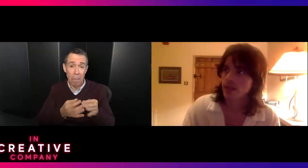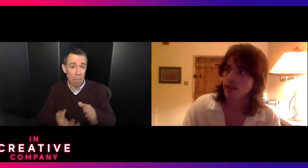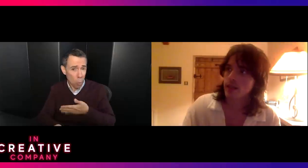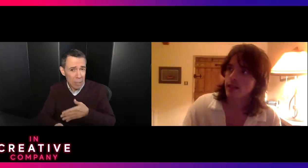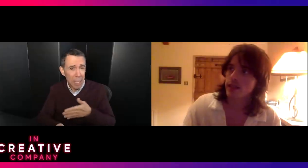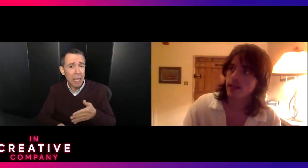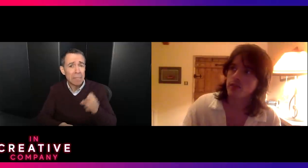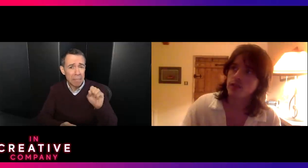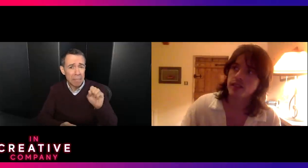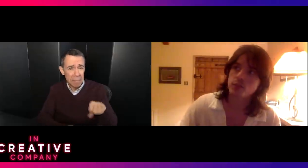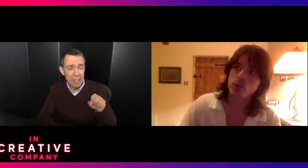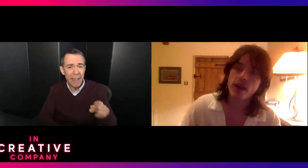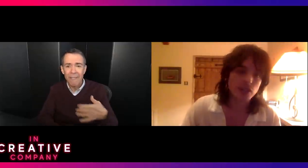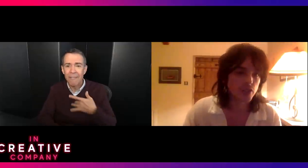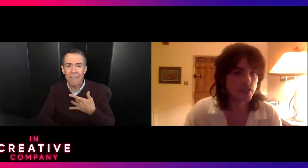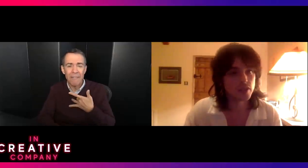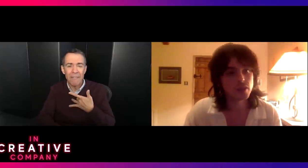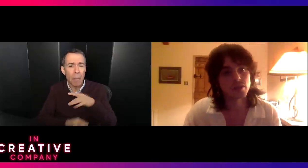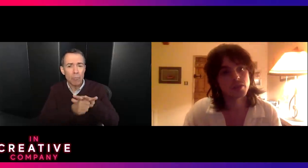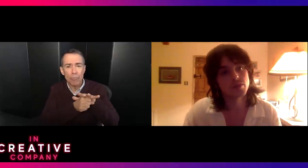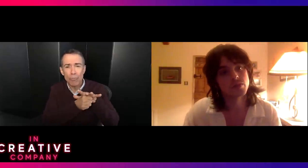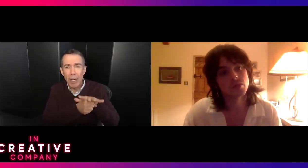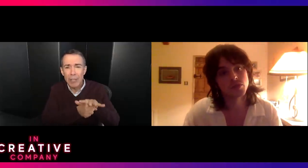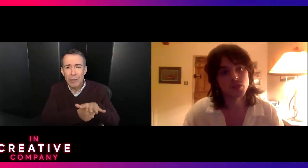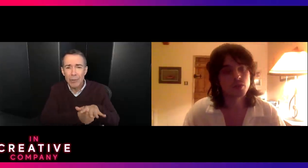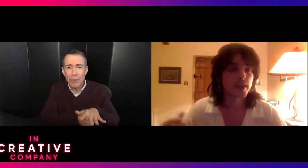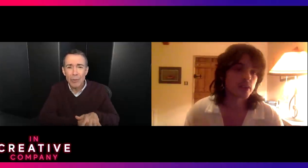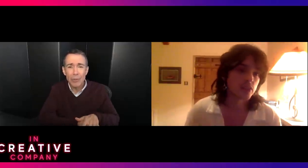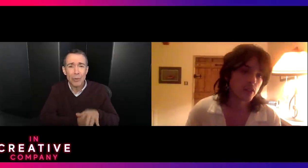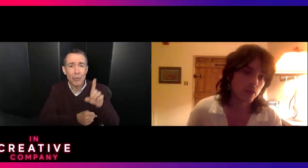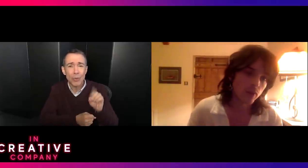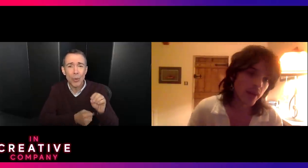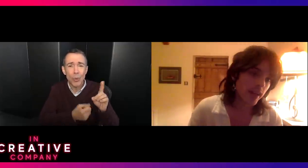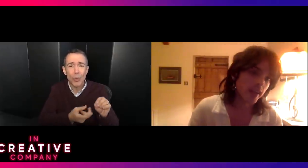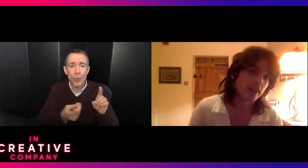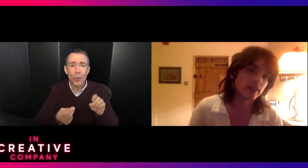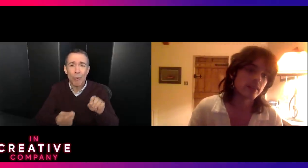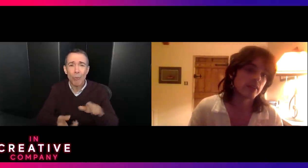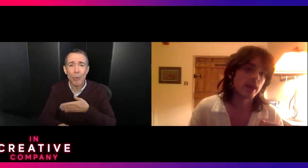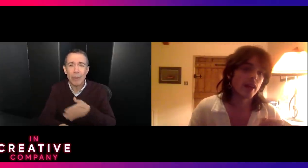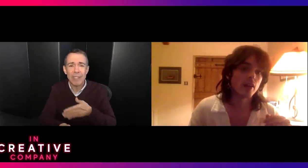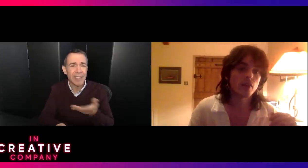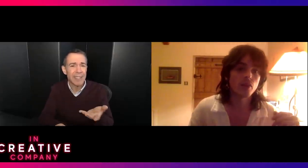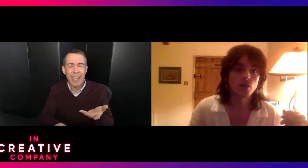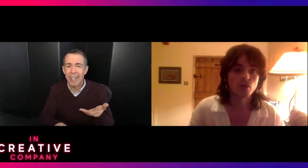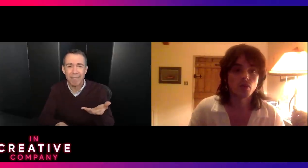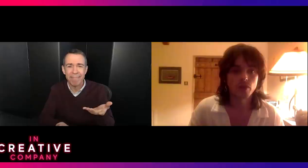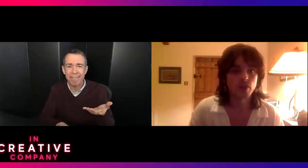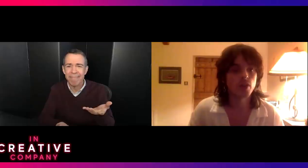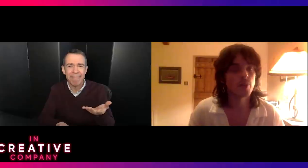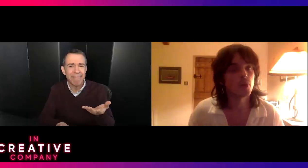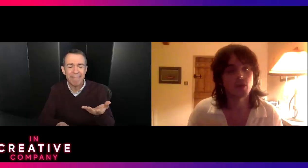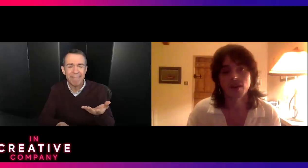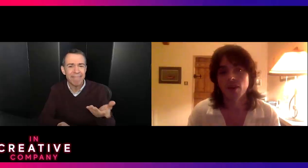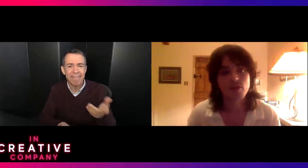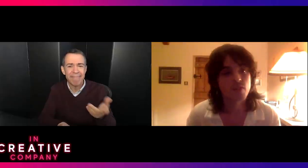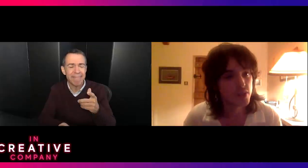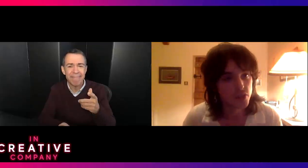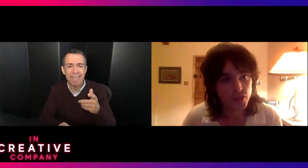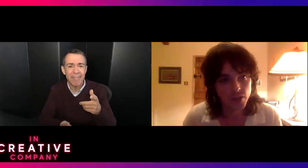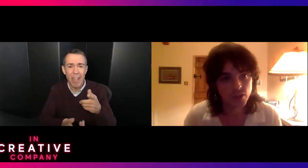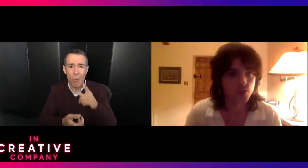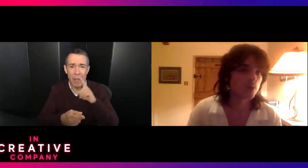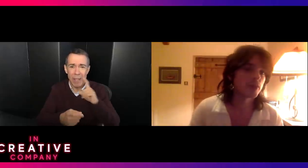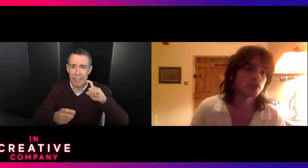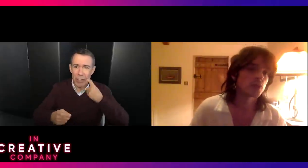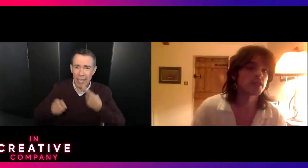music, he feels pressured to do things a certain way. And, you know, they both kind of envy